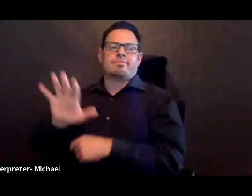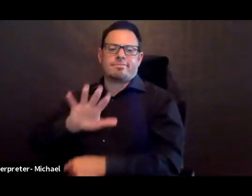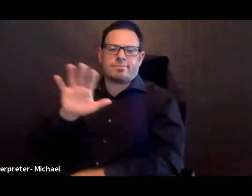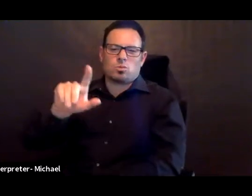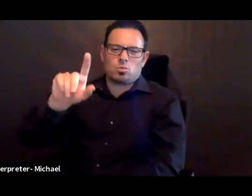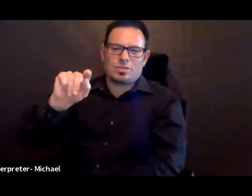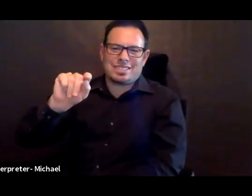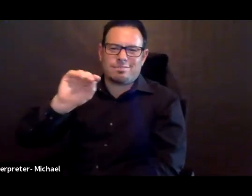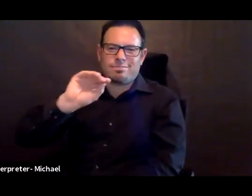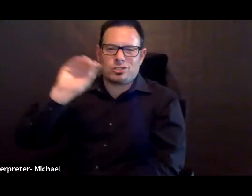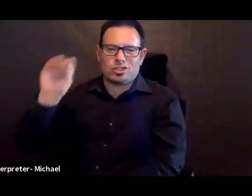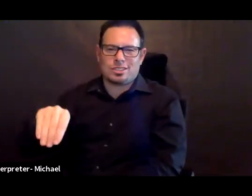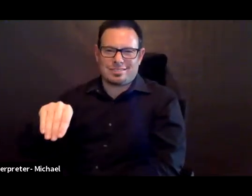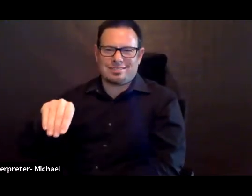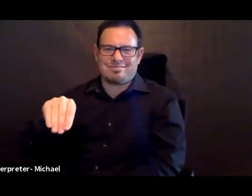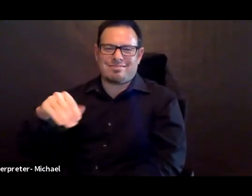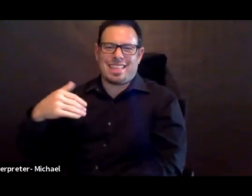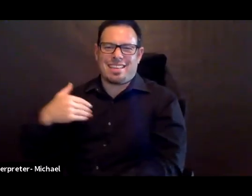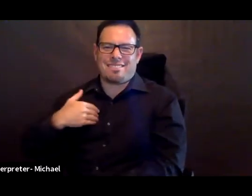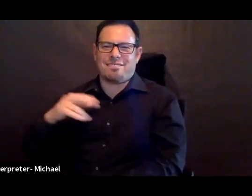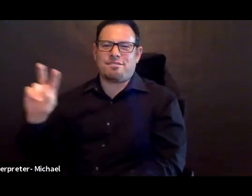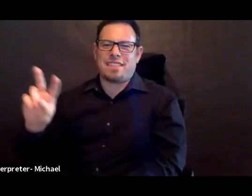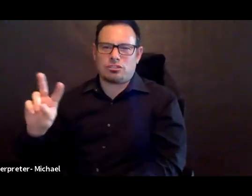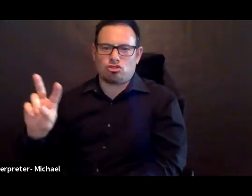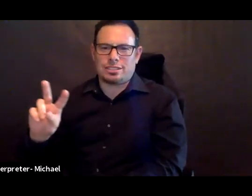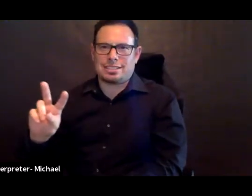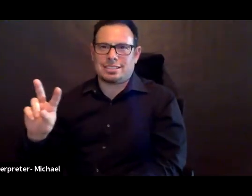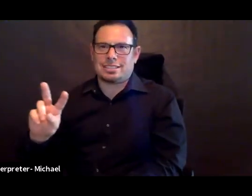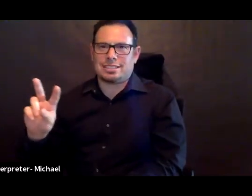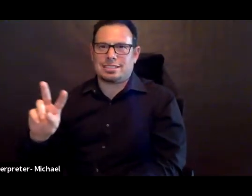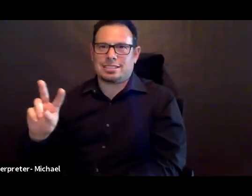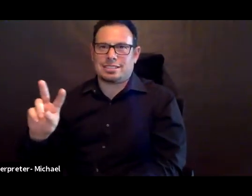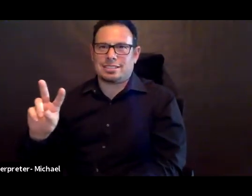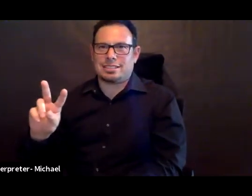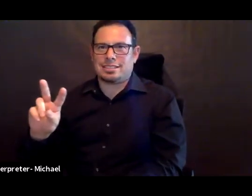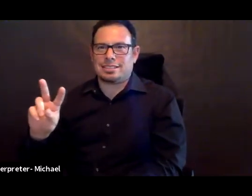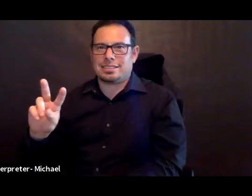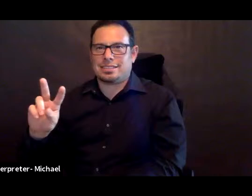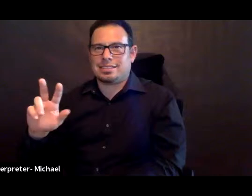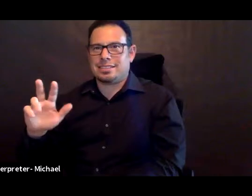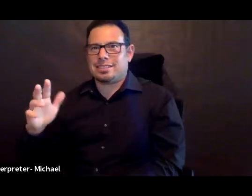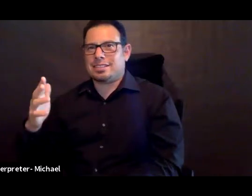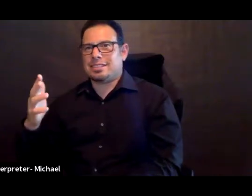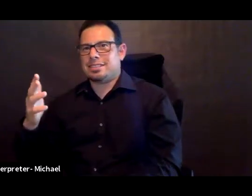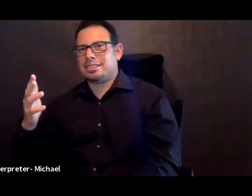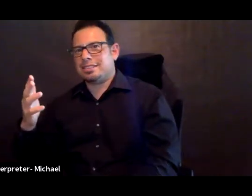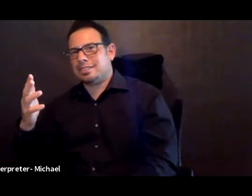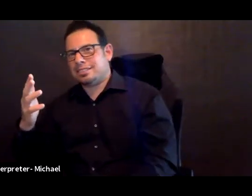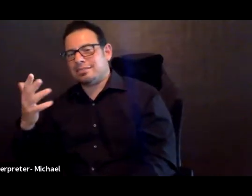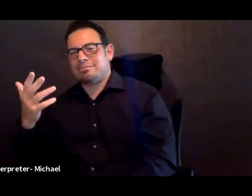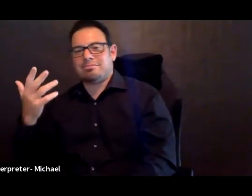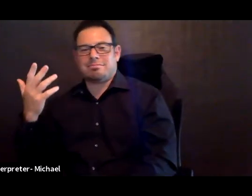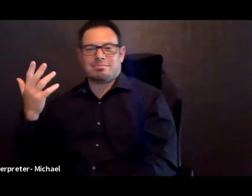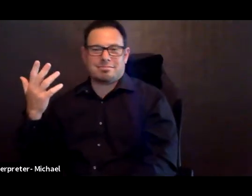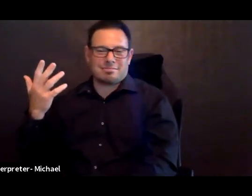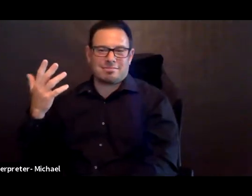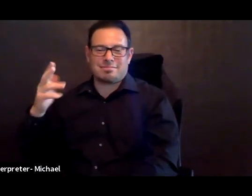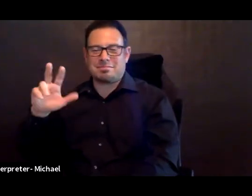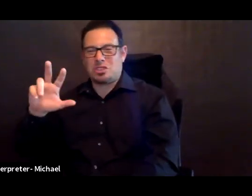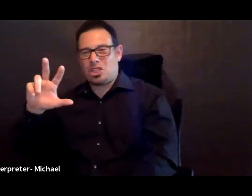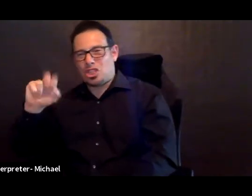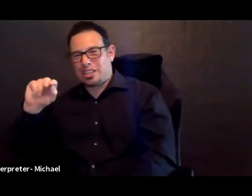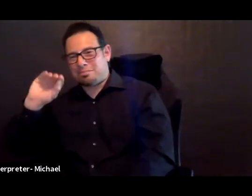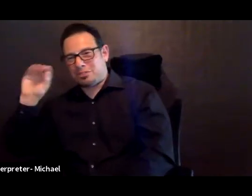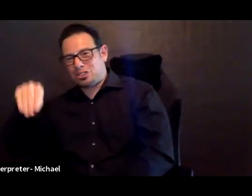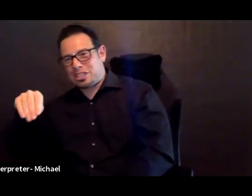20 to 30% are able to be sequenced. So a limited number. So how